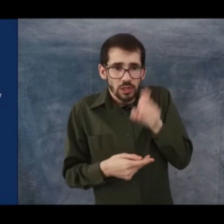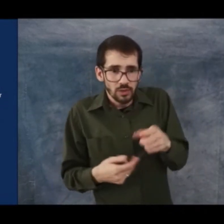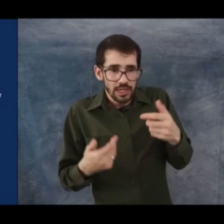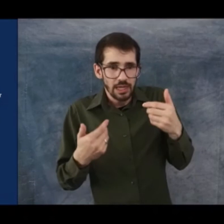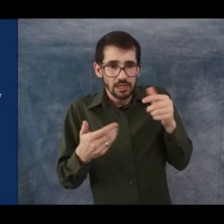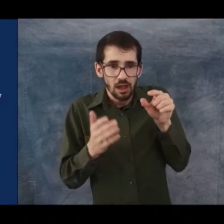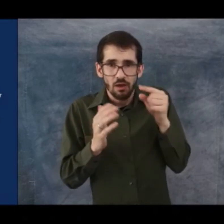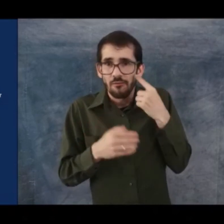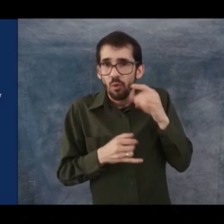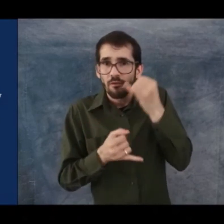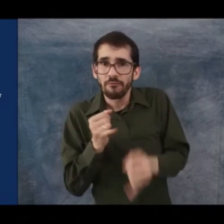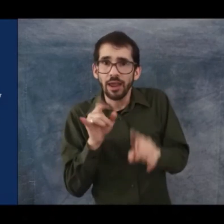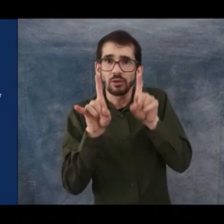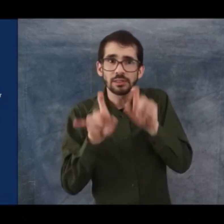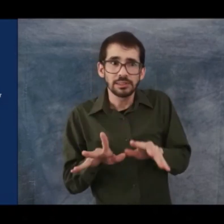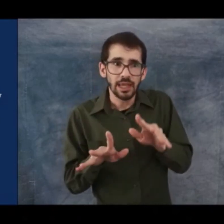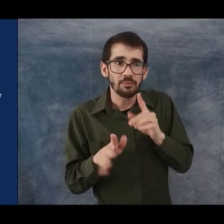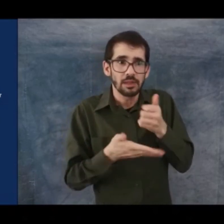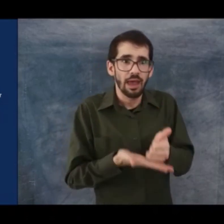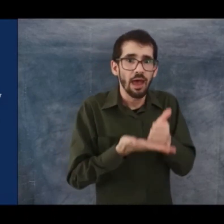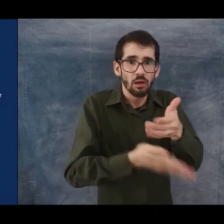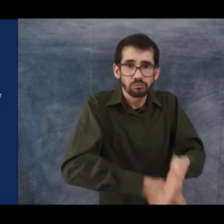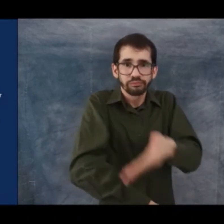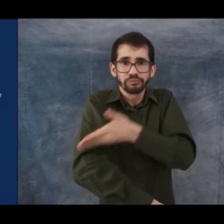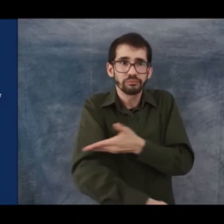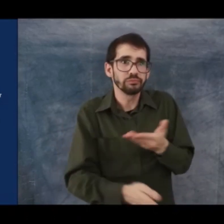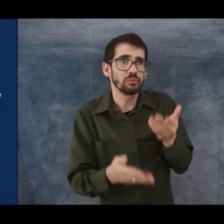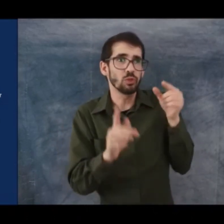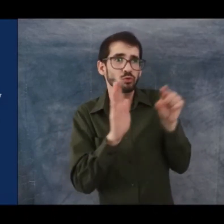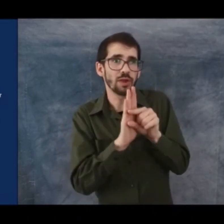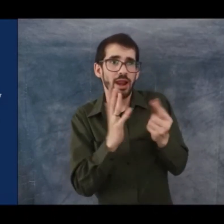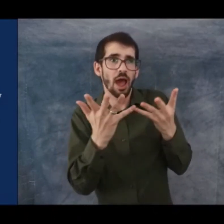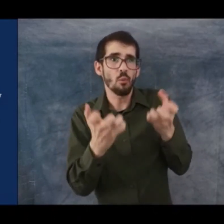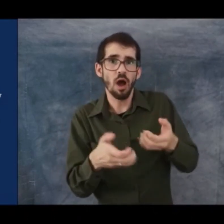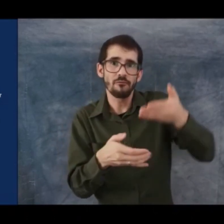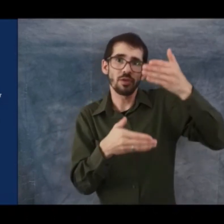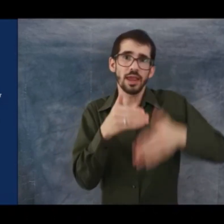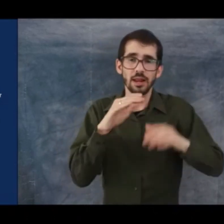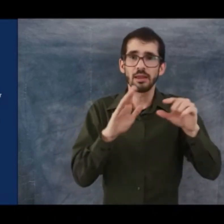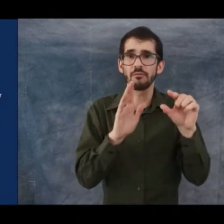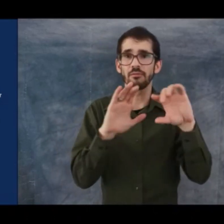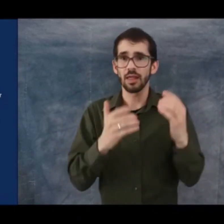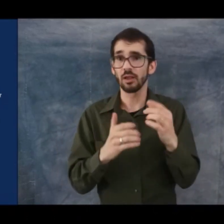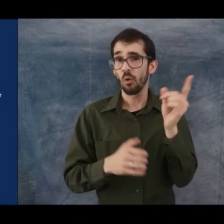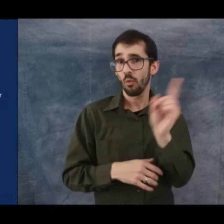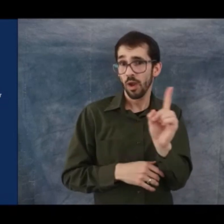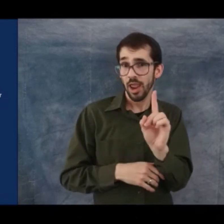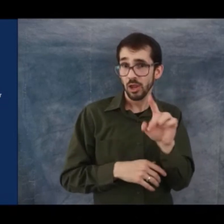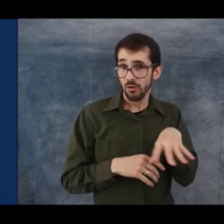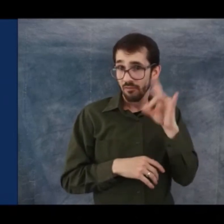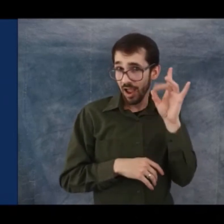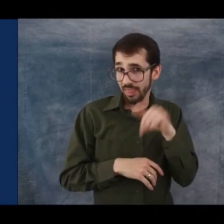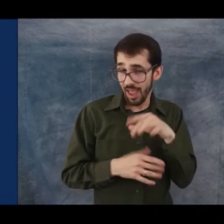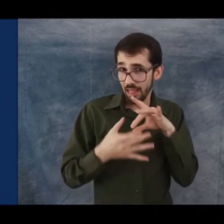your desired grade. This can be found in the JHS Virtual Advisory Classroom.